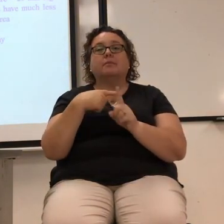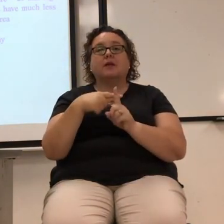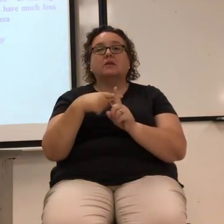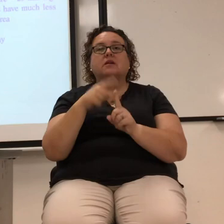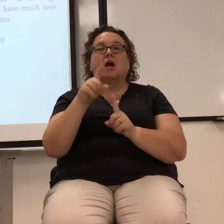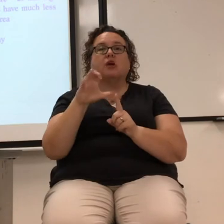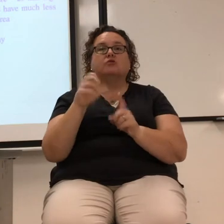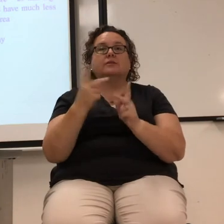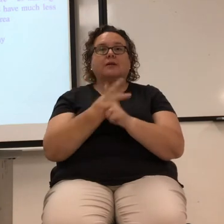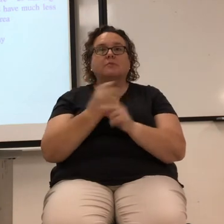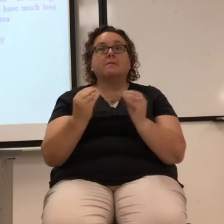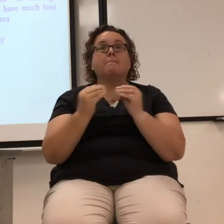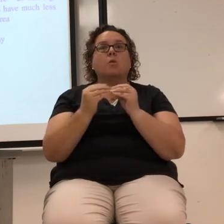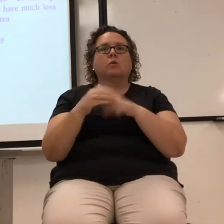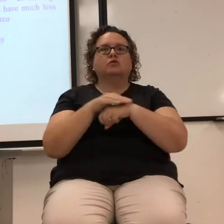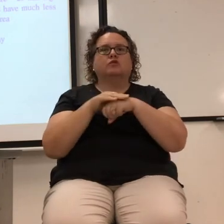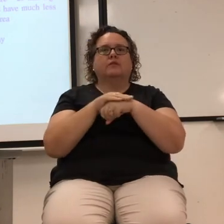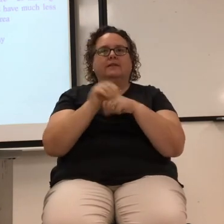area.